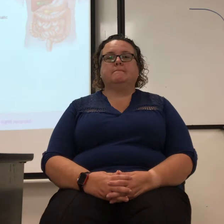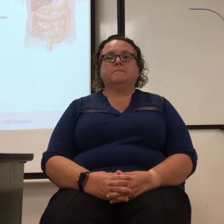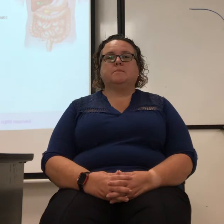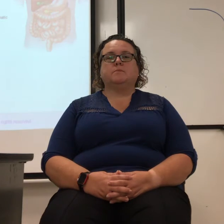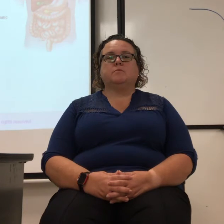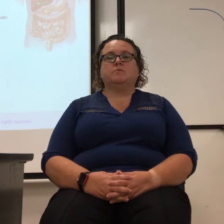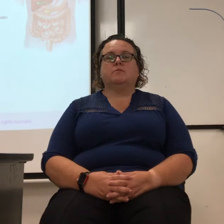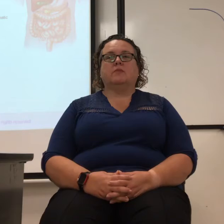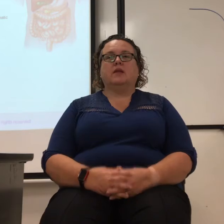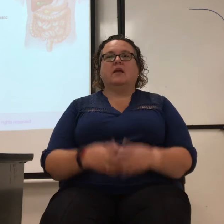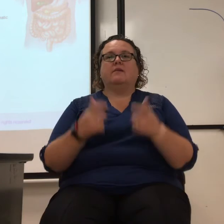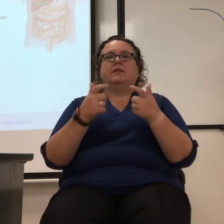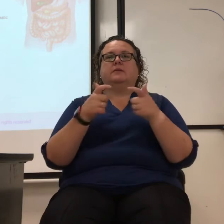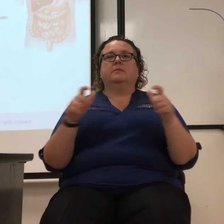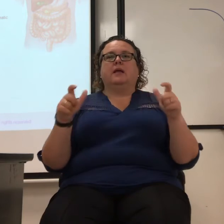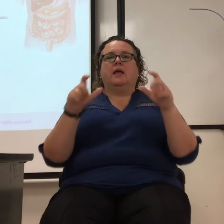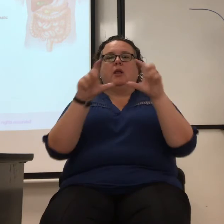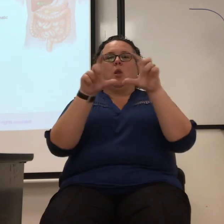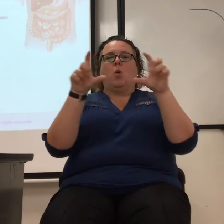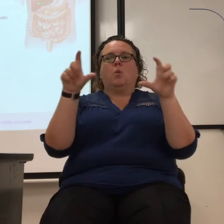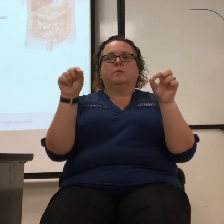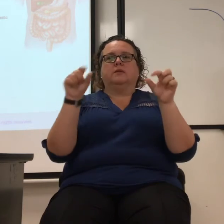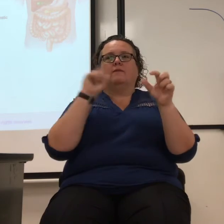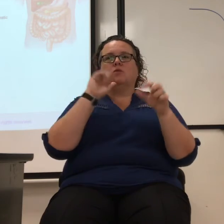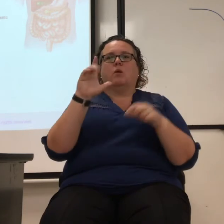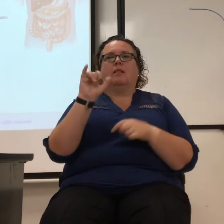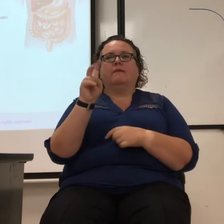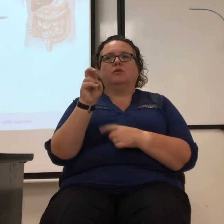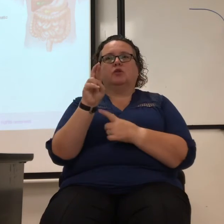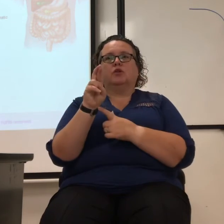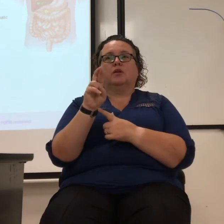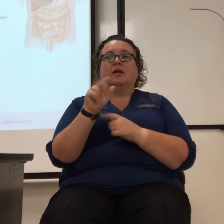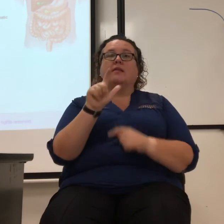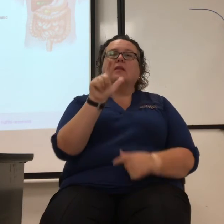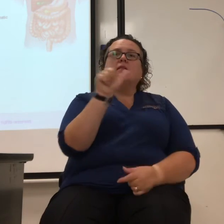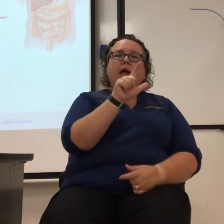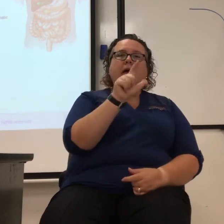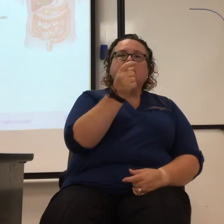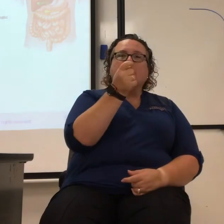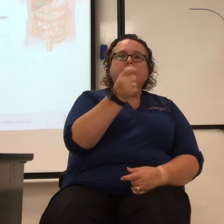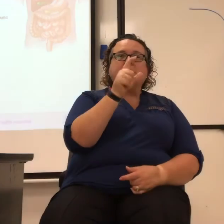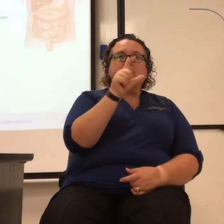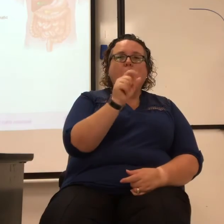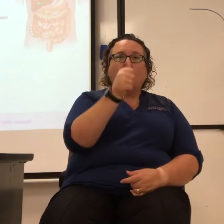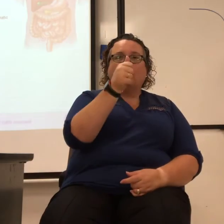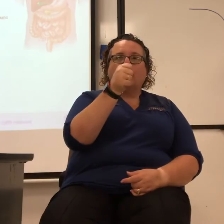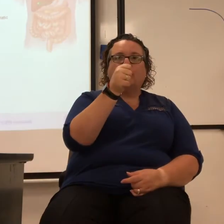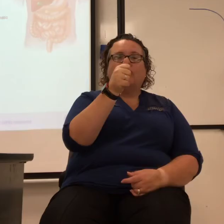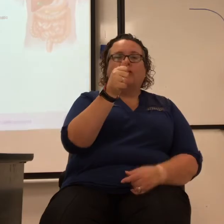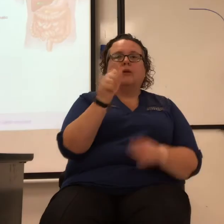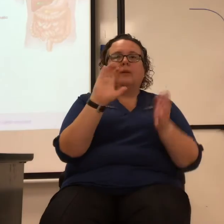You have these big lobes of the liver. The left one's a little bit smaller.